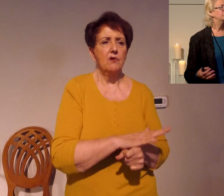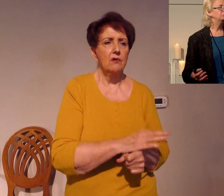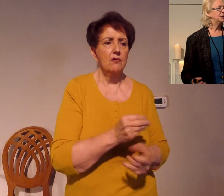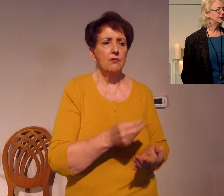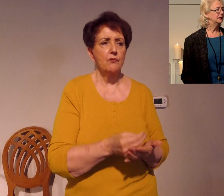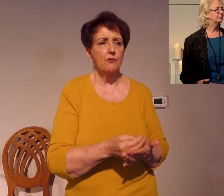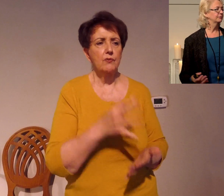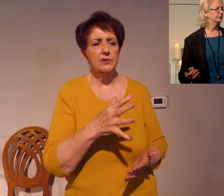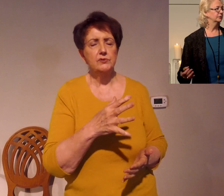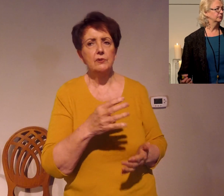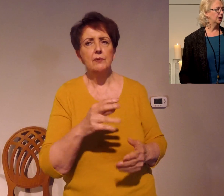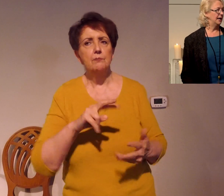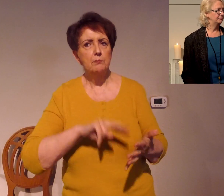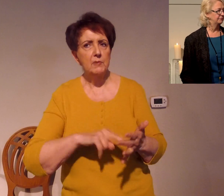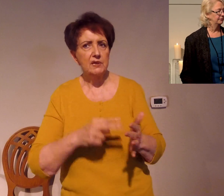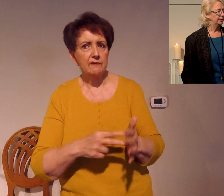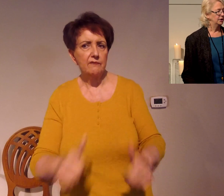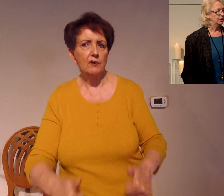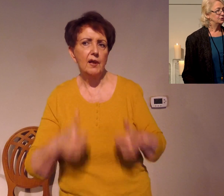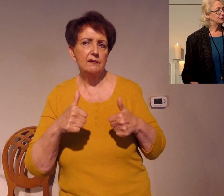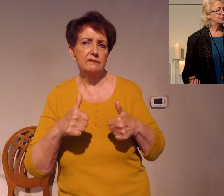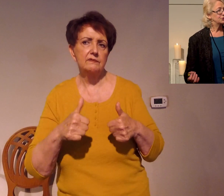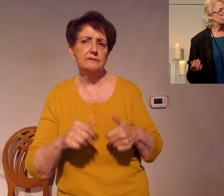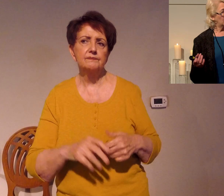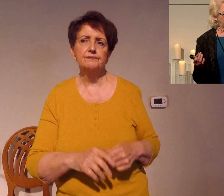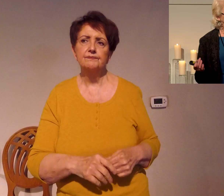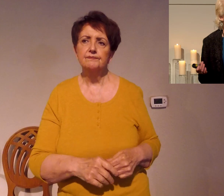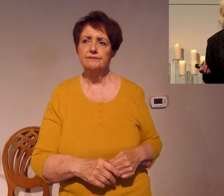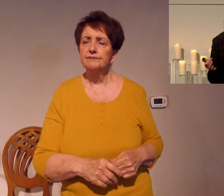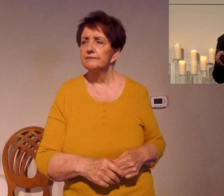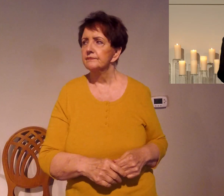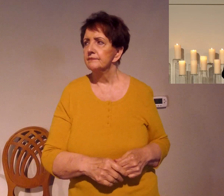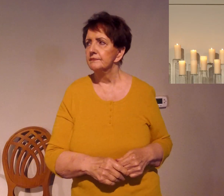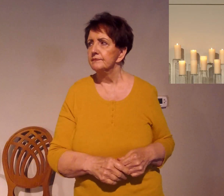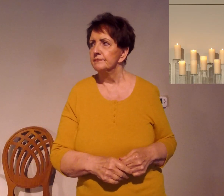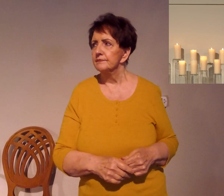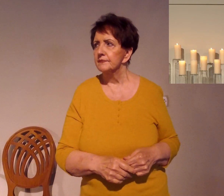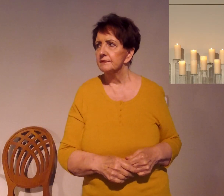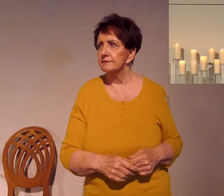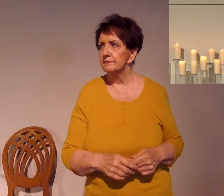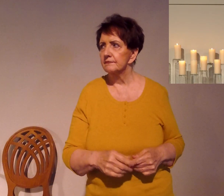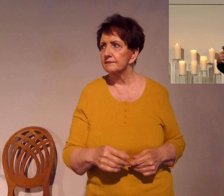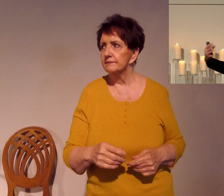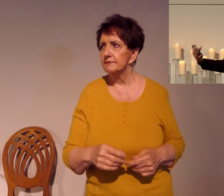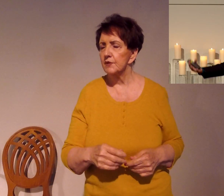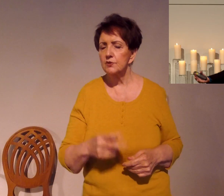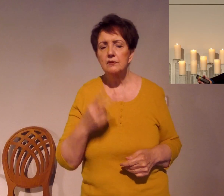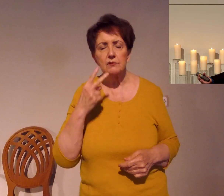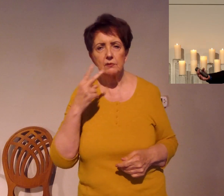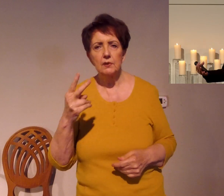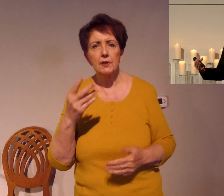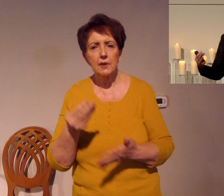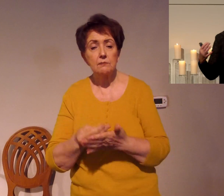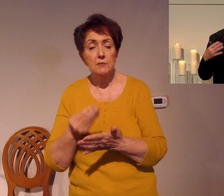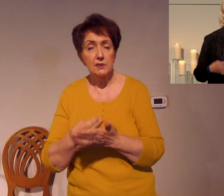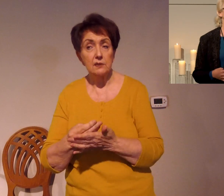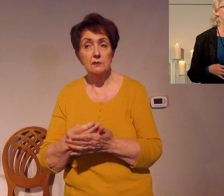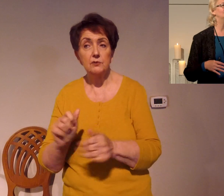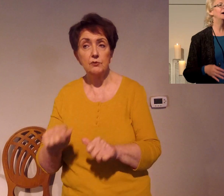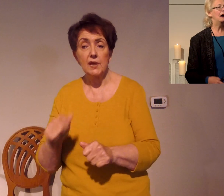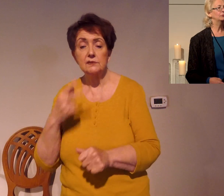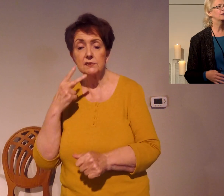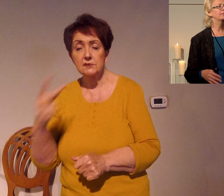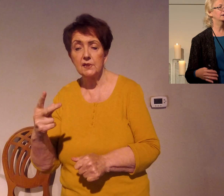rich, meaningful life. And so this is why, again, I said earlier, we look at money so that we can see that it's actually